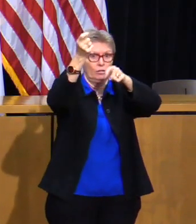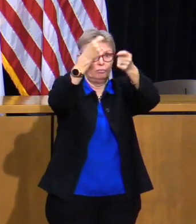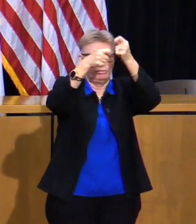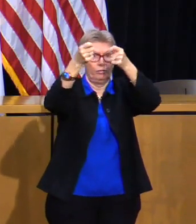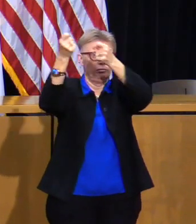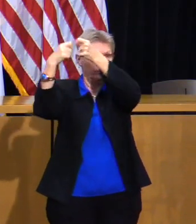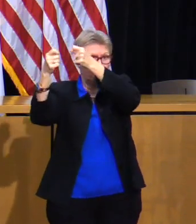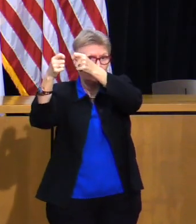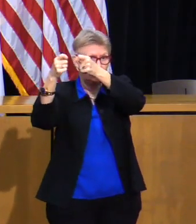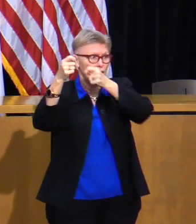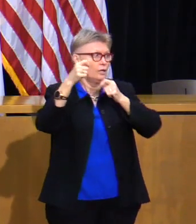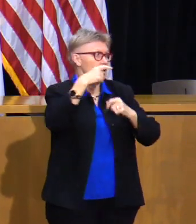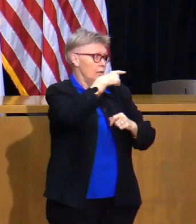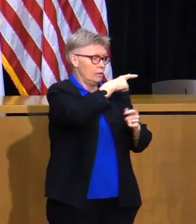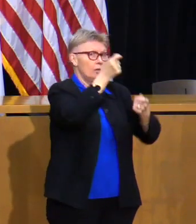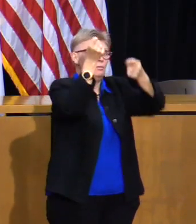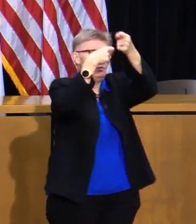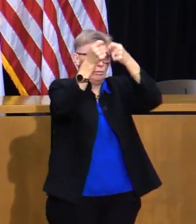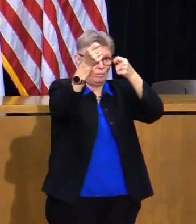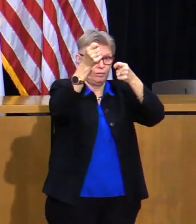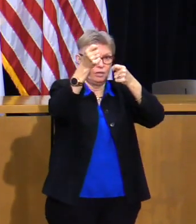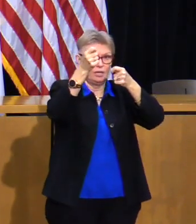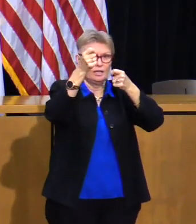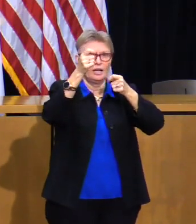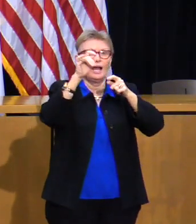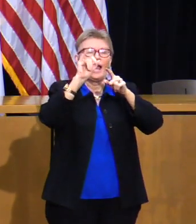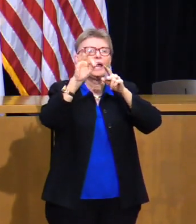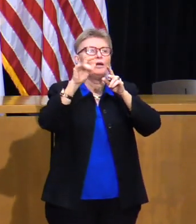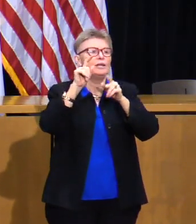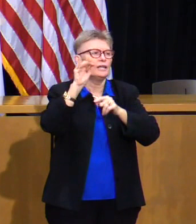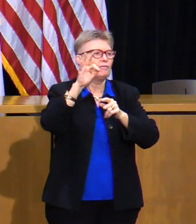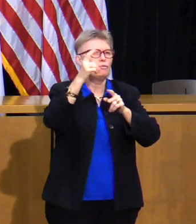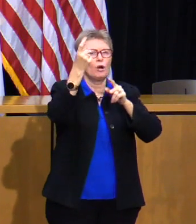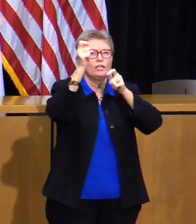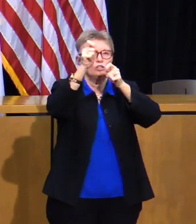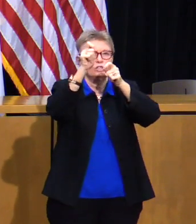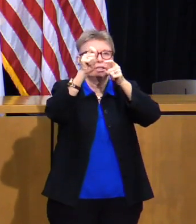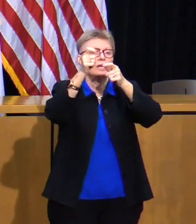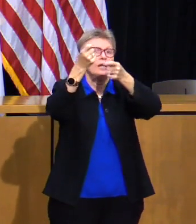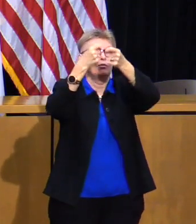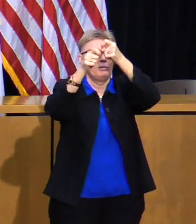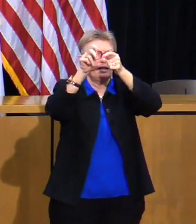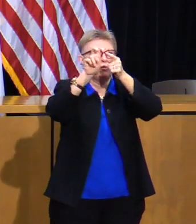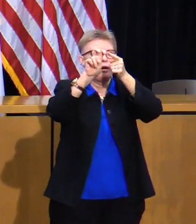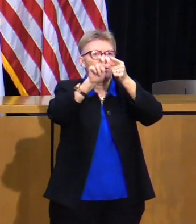Justice Budd's seat if Justice Budd gets elevated to